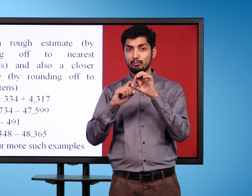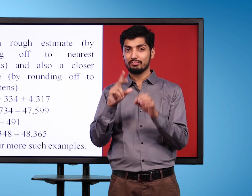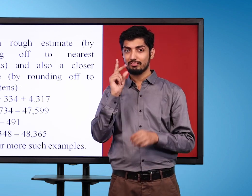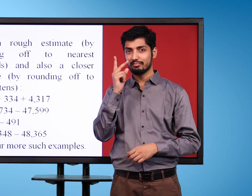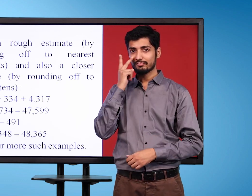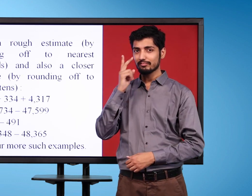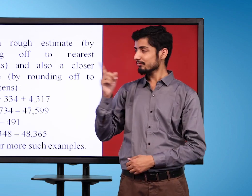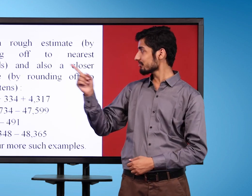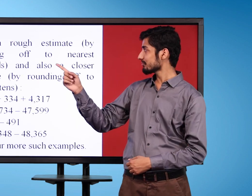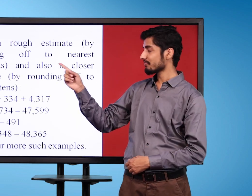Two.